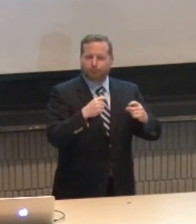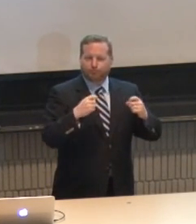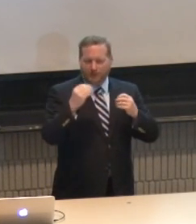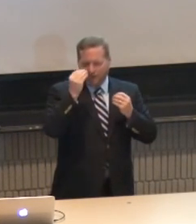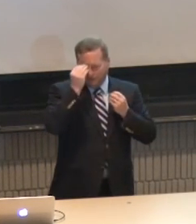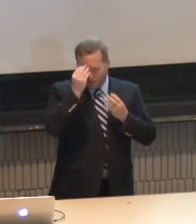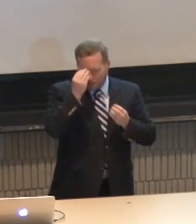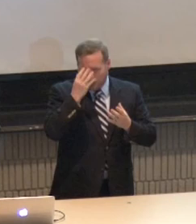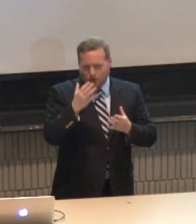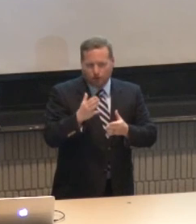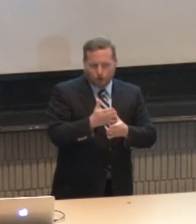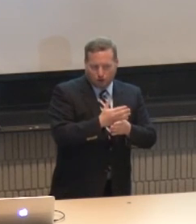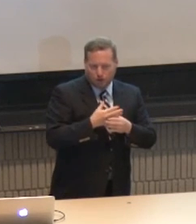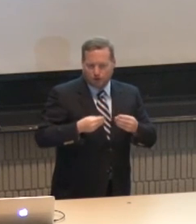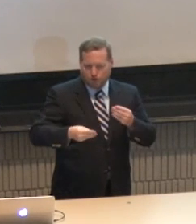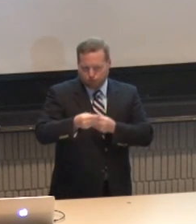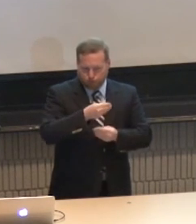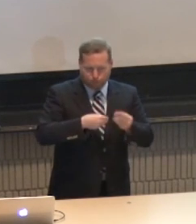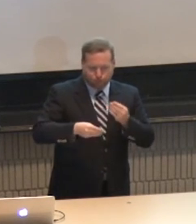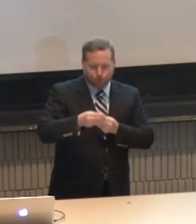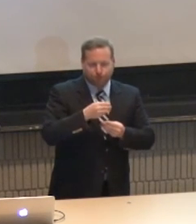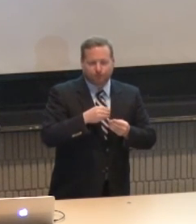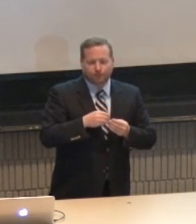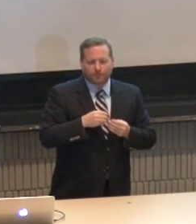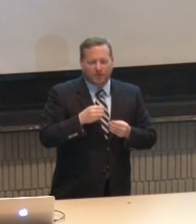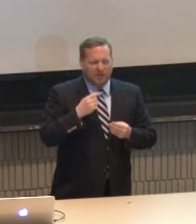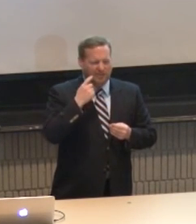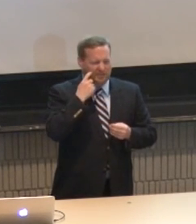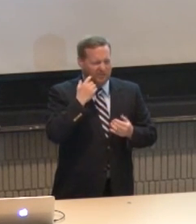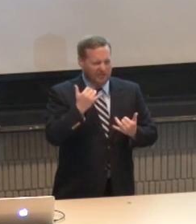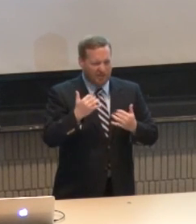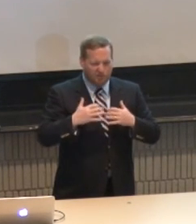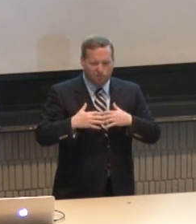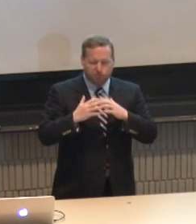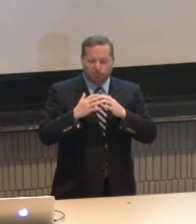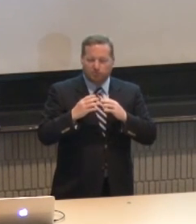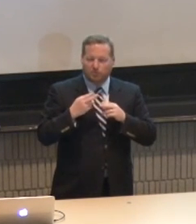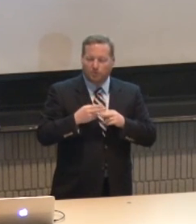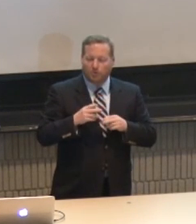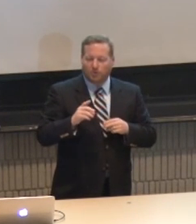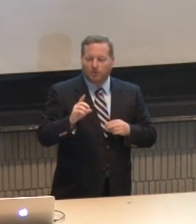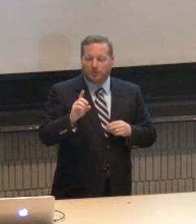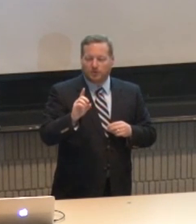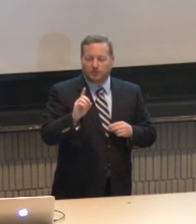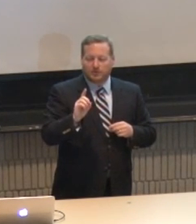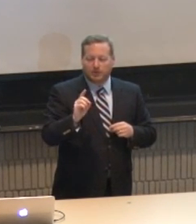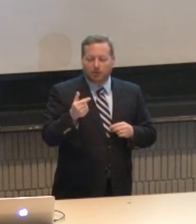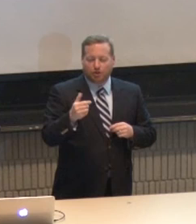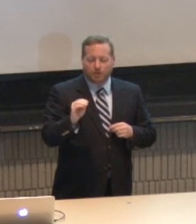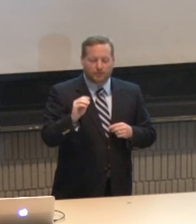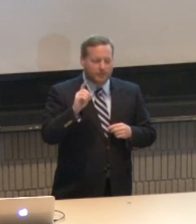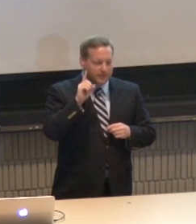Yes, there's certainly a lot of information sharing and interacting going on technologically. There's actually a